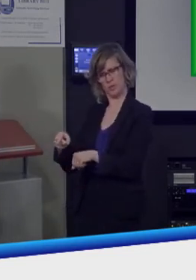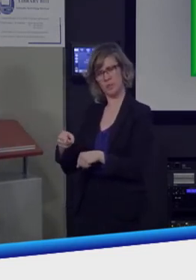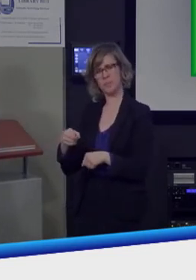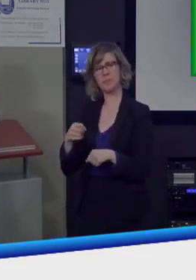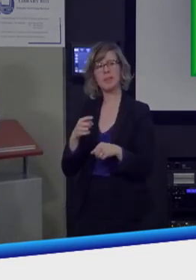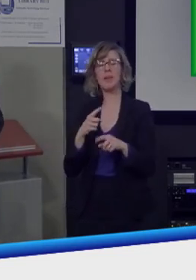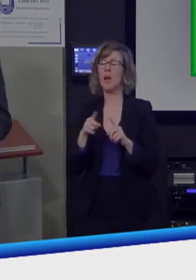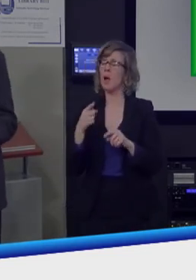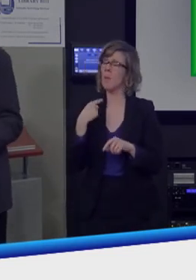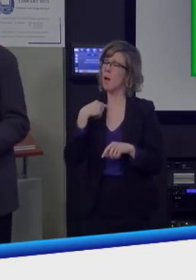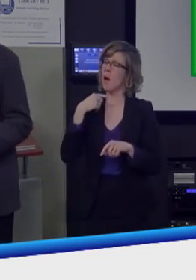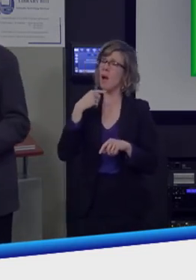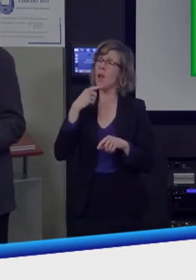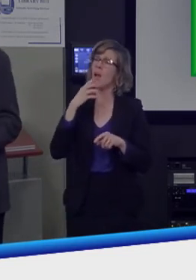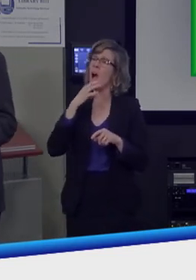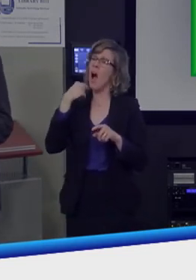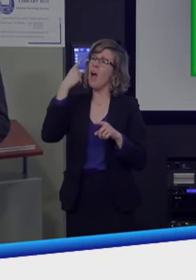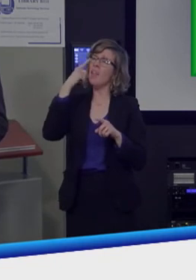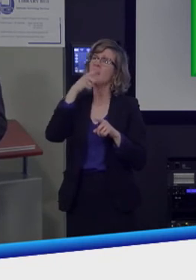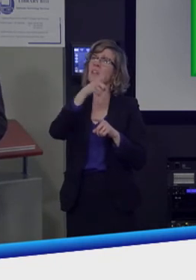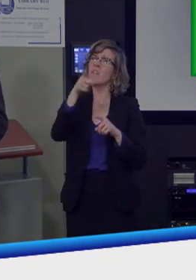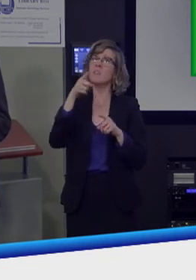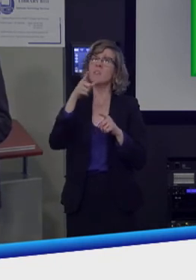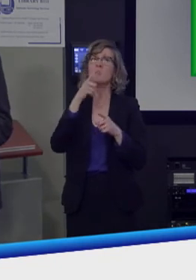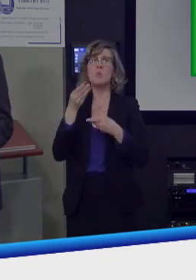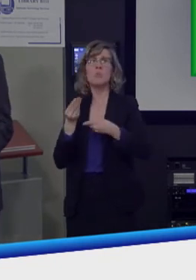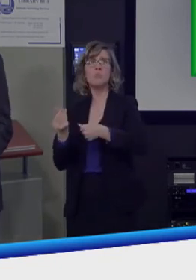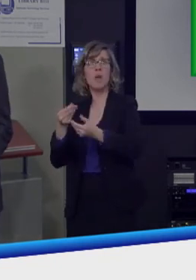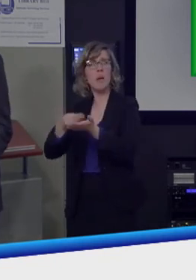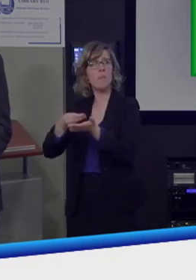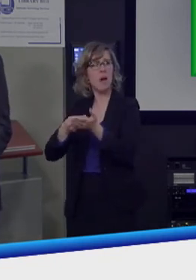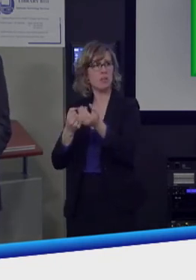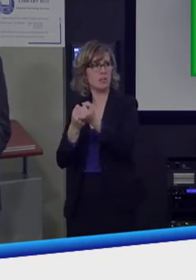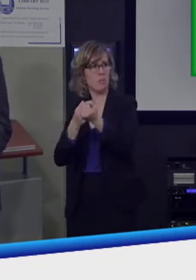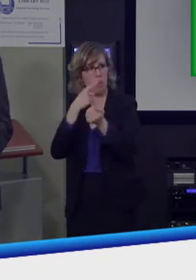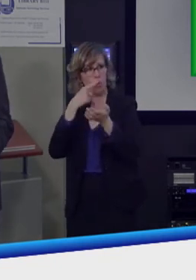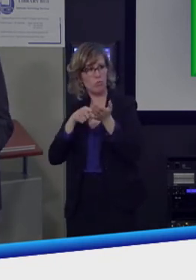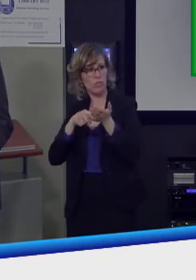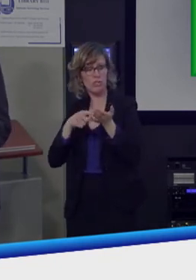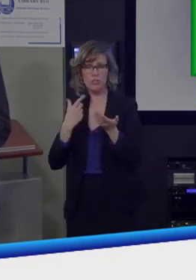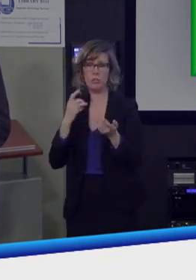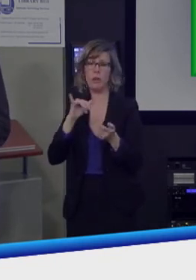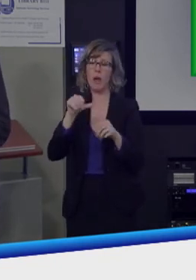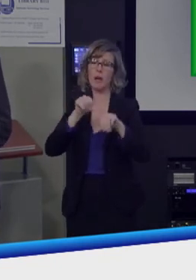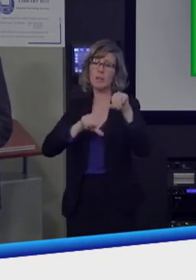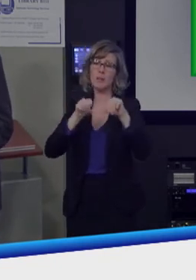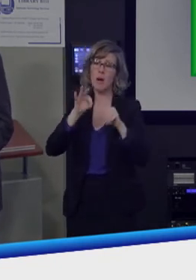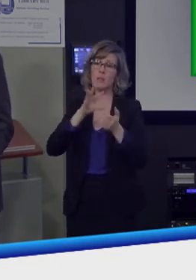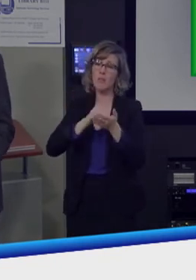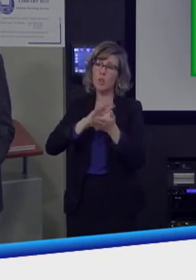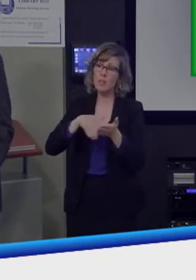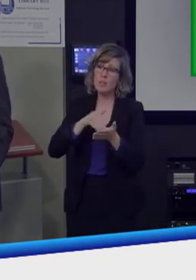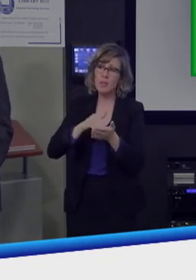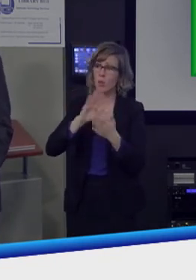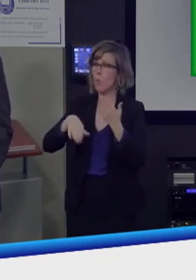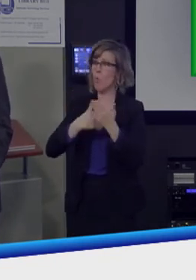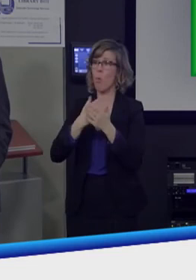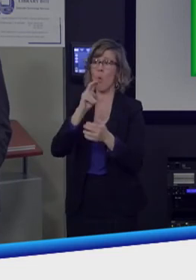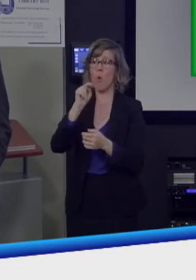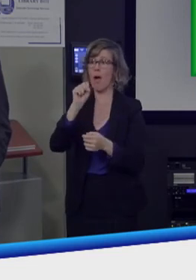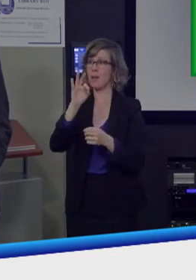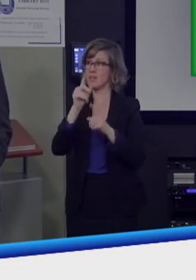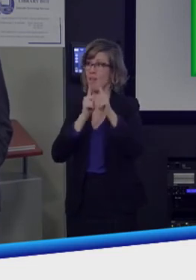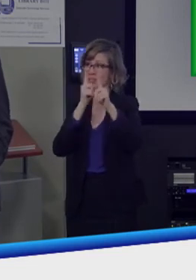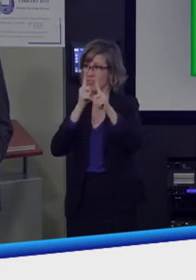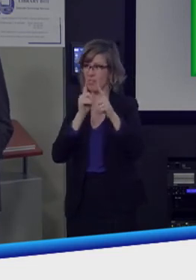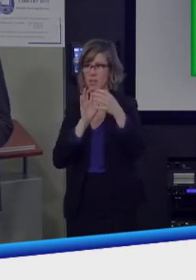And the funding agencies, I think, also fit this. I think the Science and Learning Centers and the whole NSF initiative belongs up here in the top